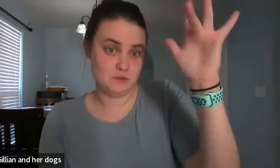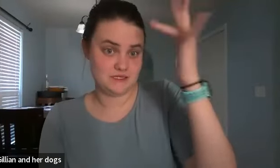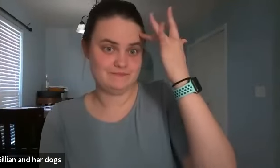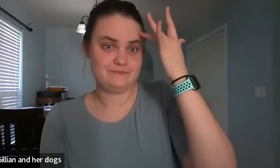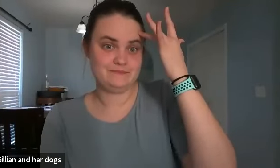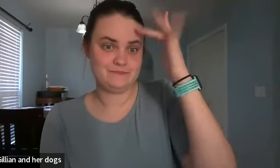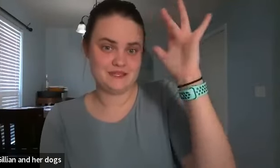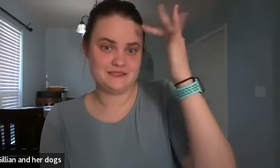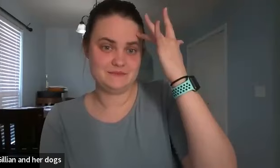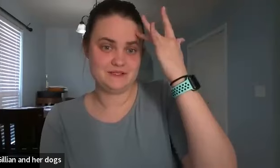Smart.